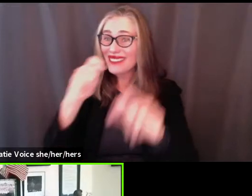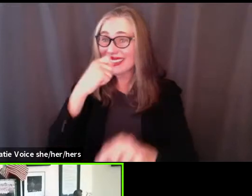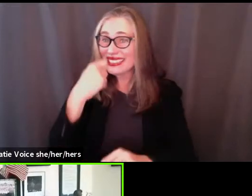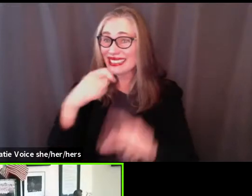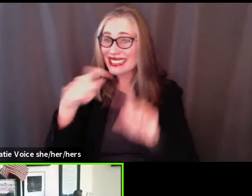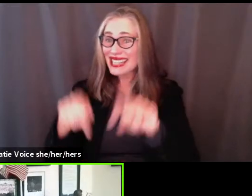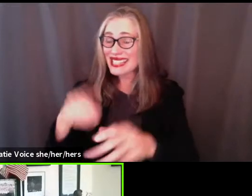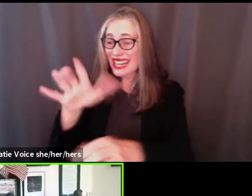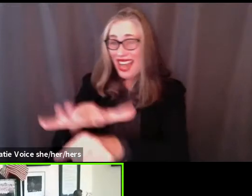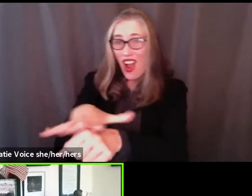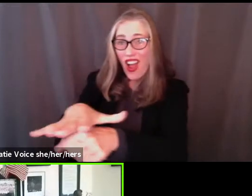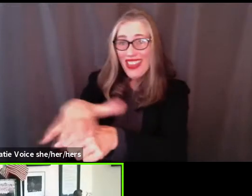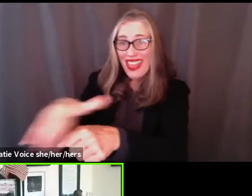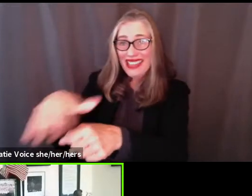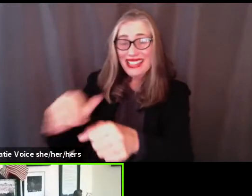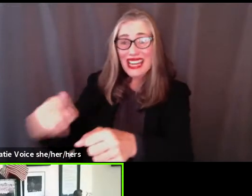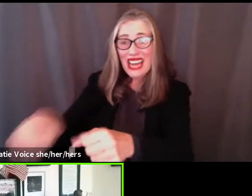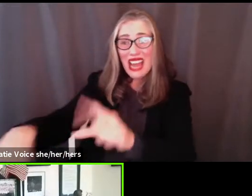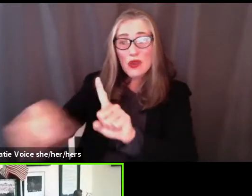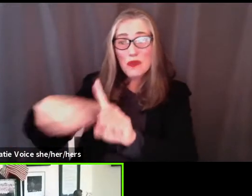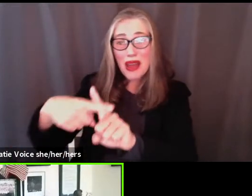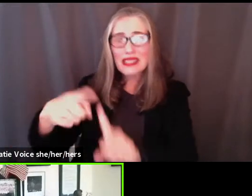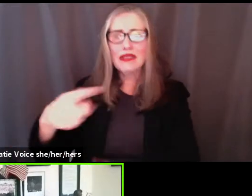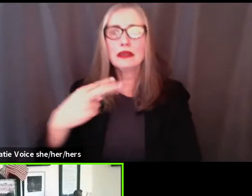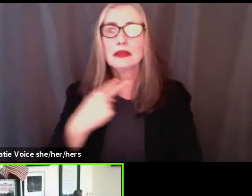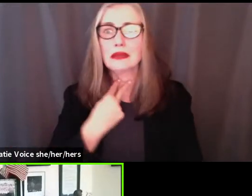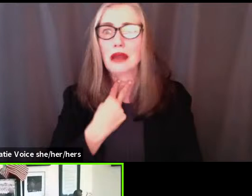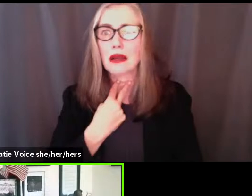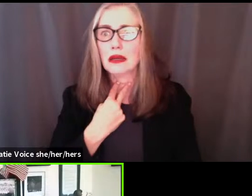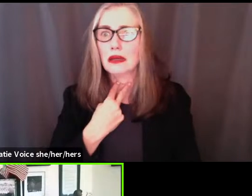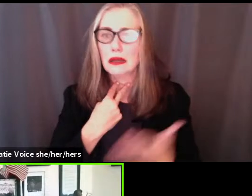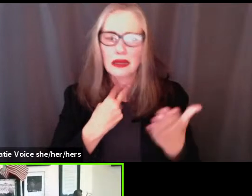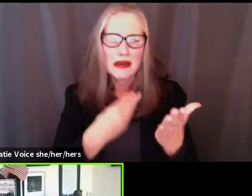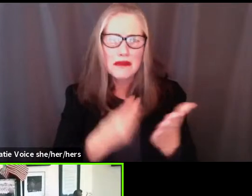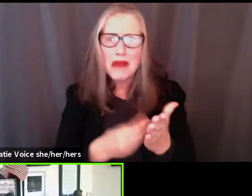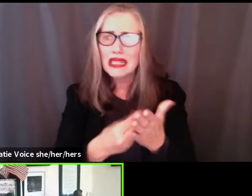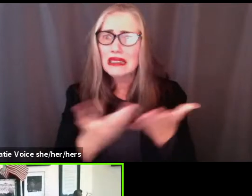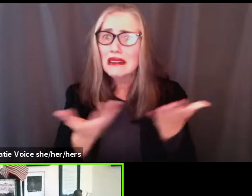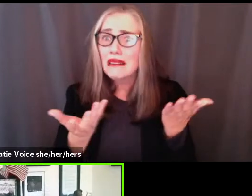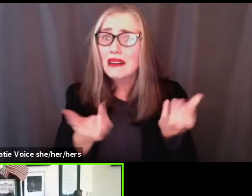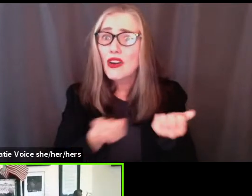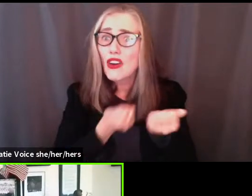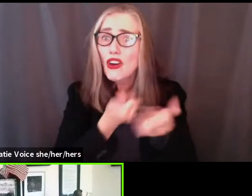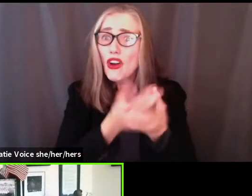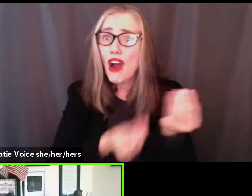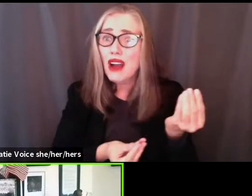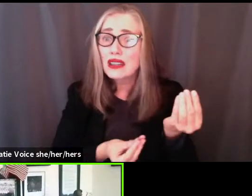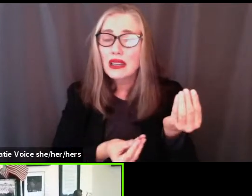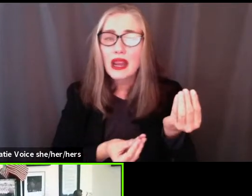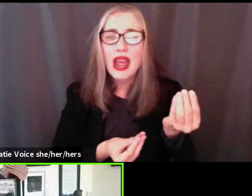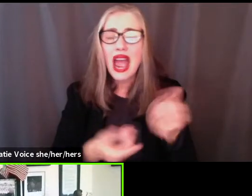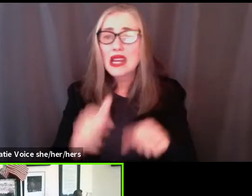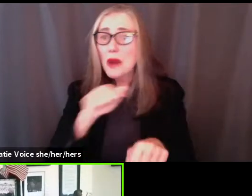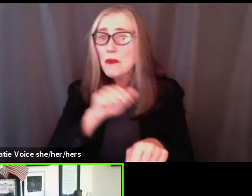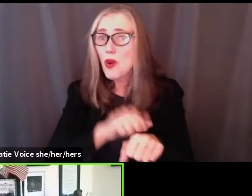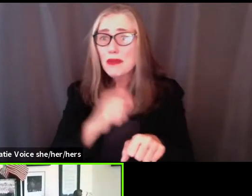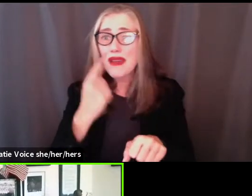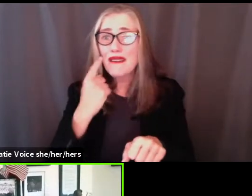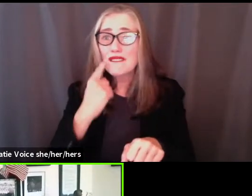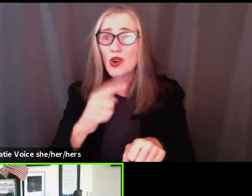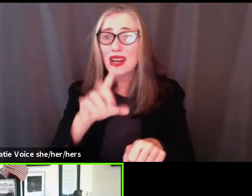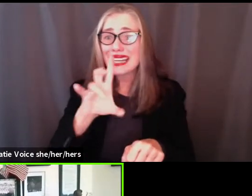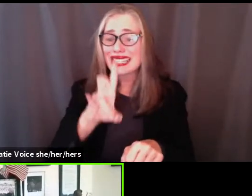positive, then you are stuck with the money. Also, the ability to get an appointment within 72 hours